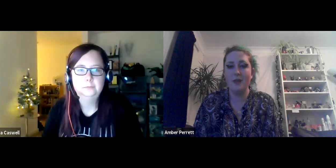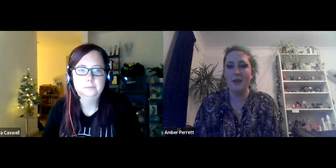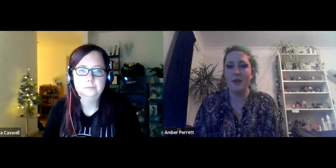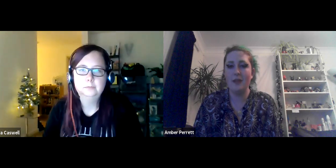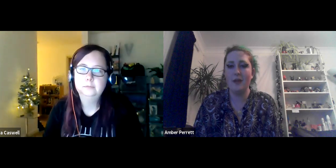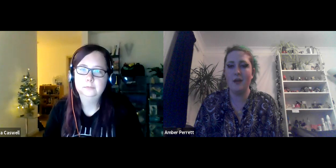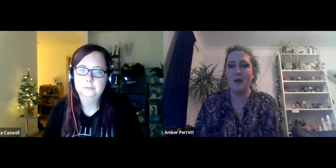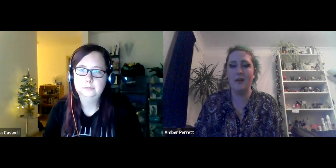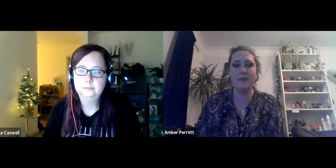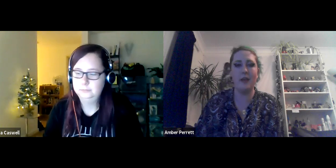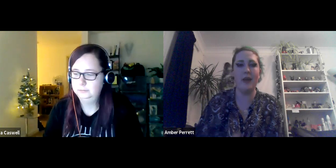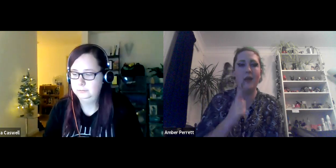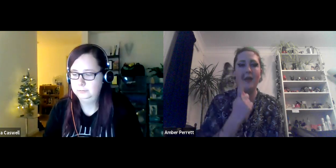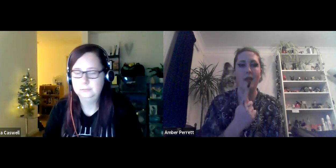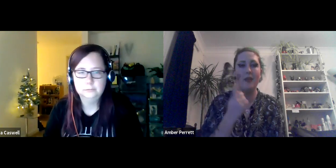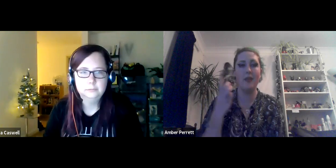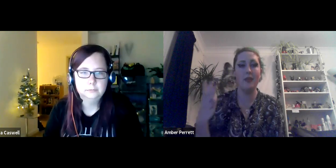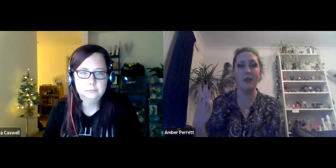And I think lastly,